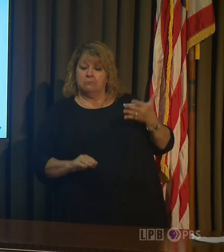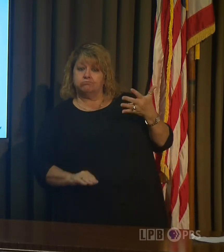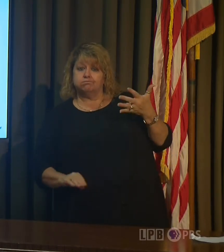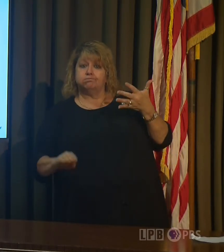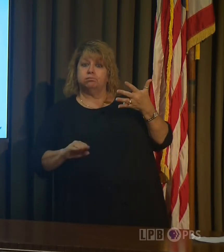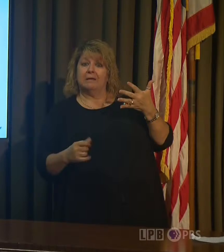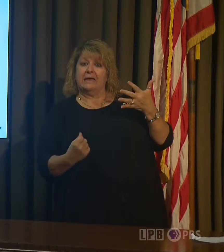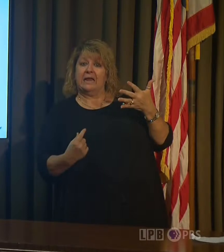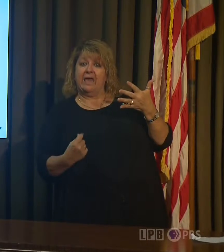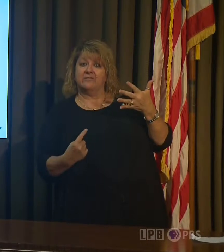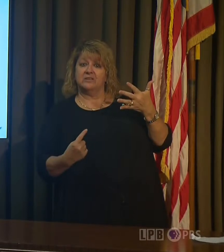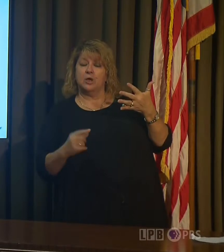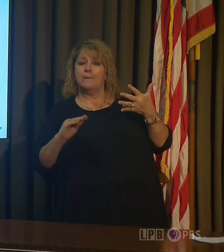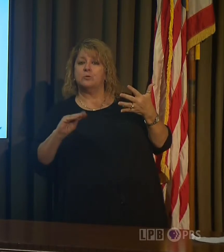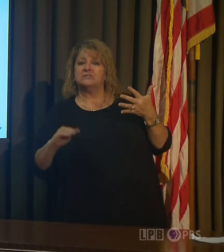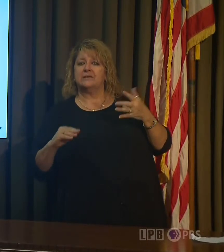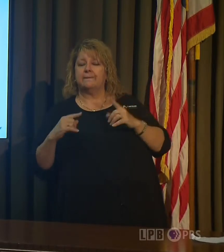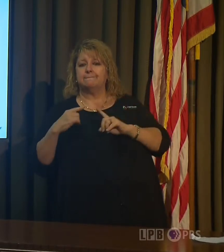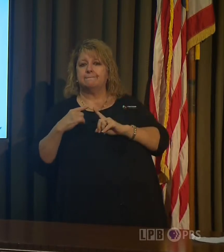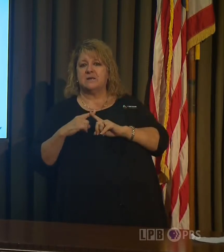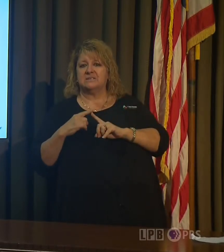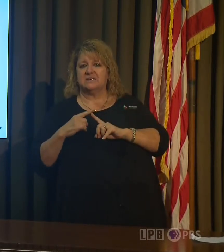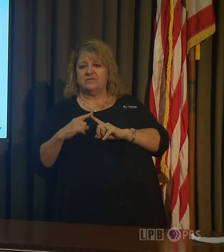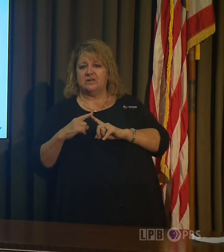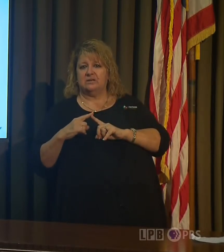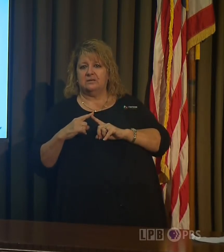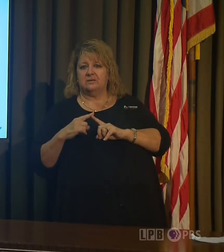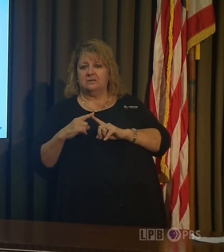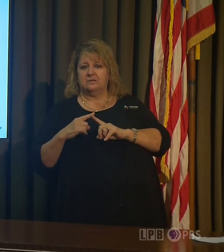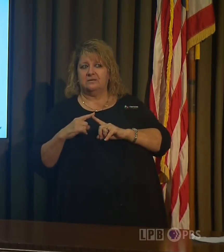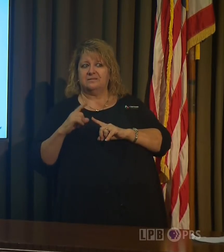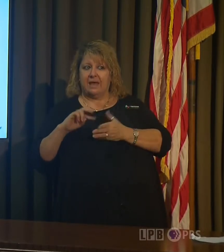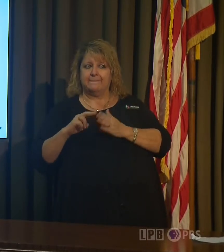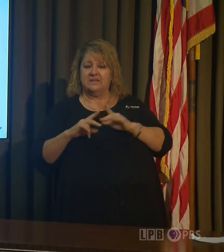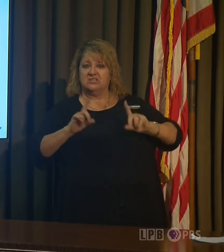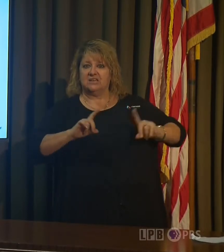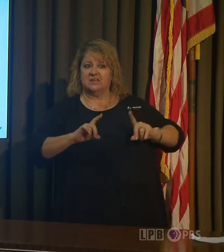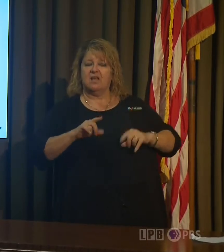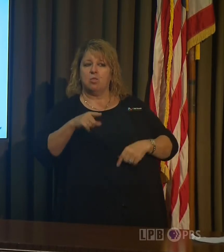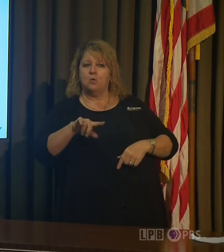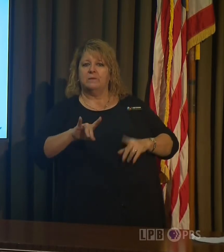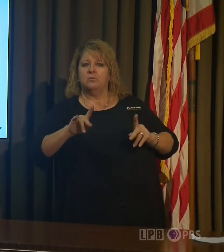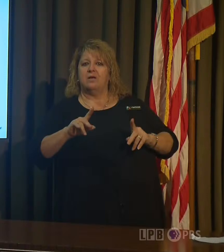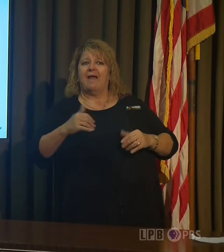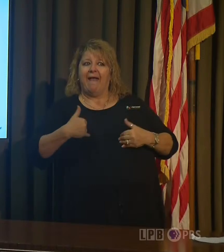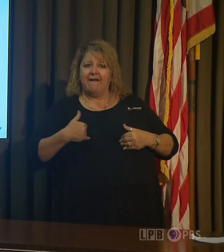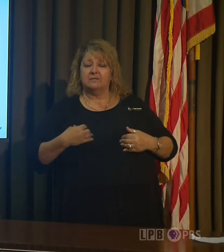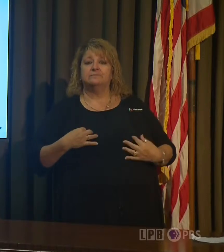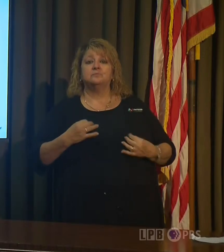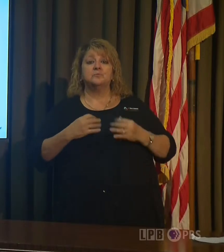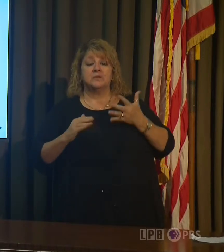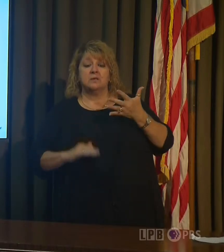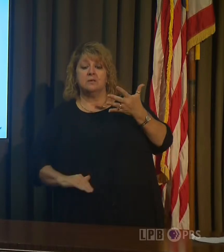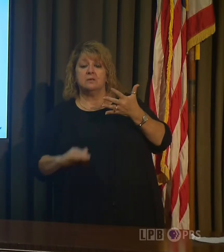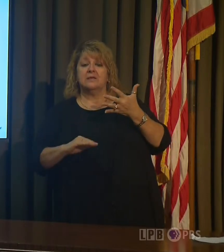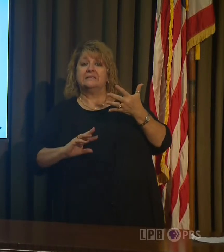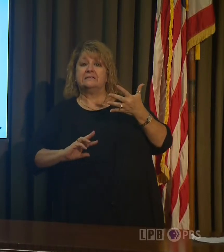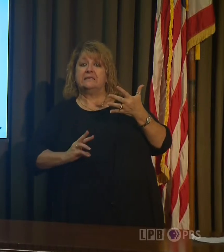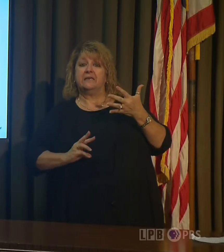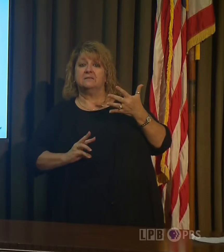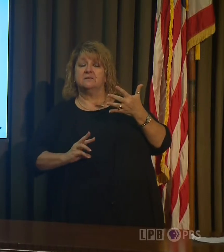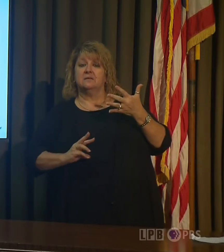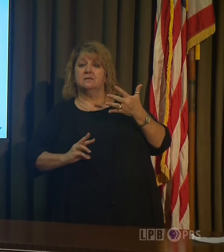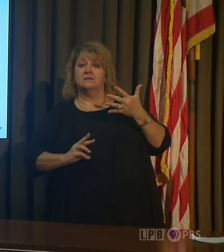nation for percent positivity, and that's with doing a decent amount of testing too. We are 6th lowest in the